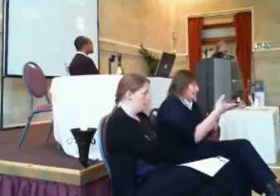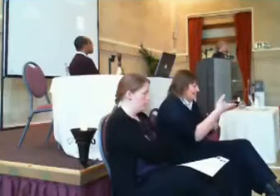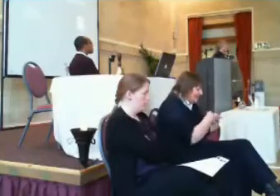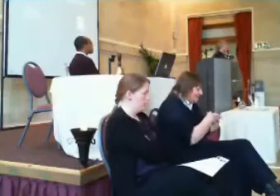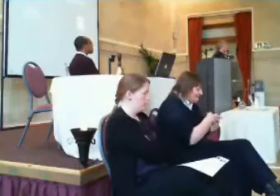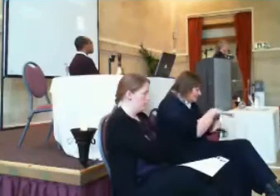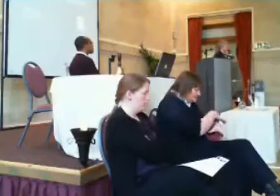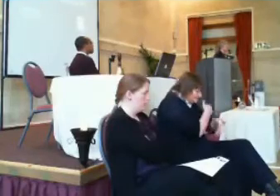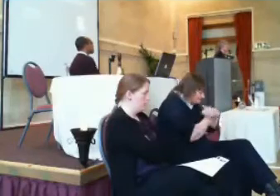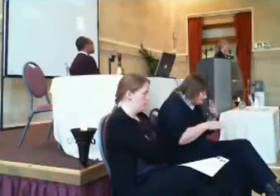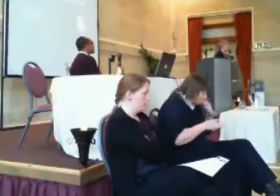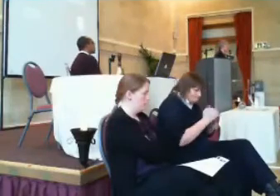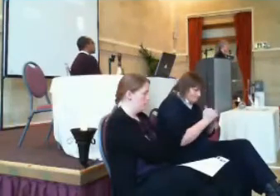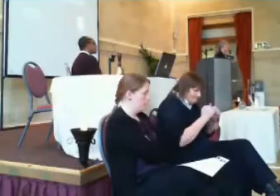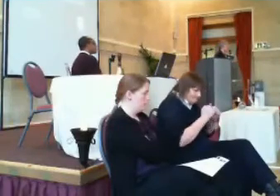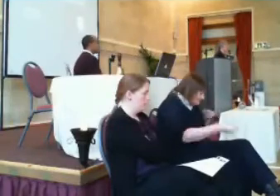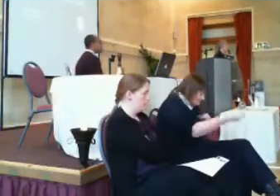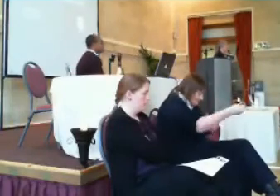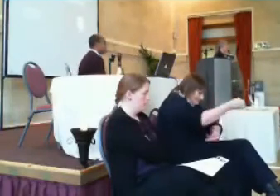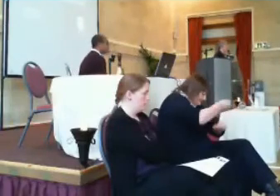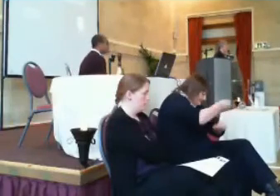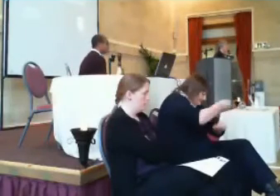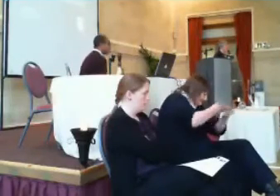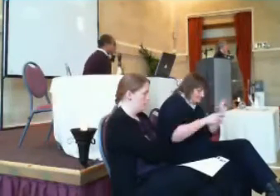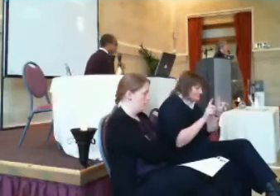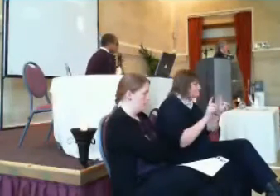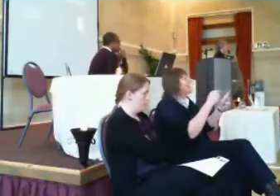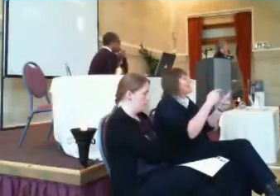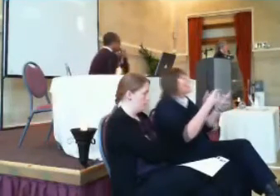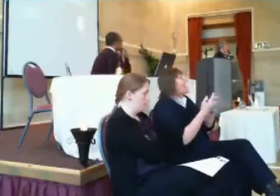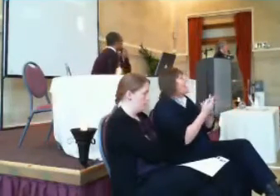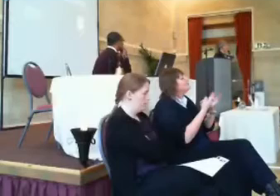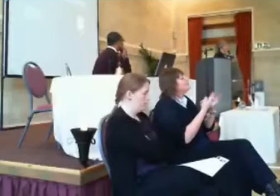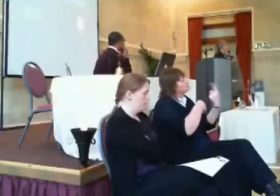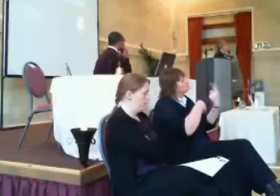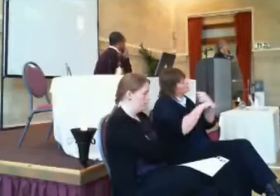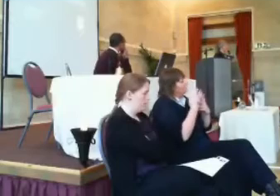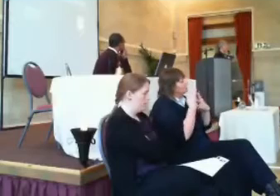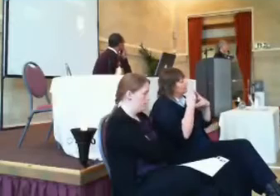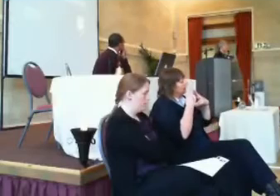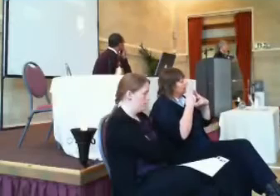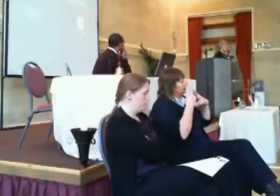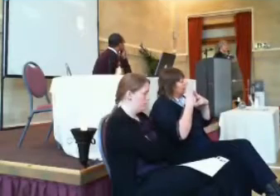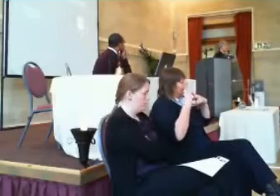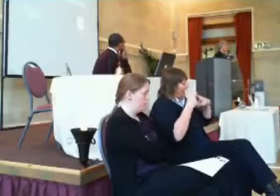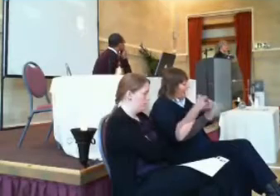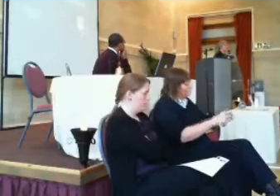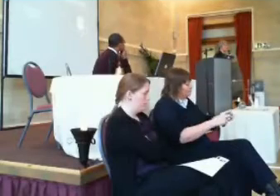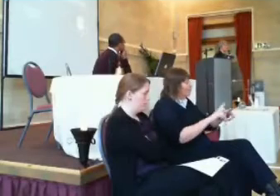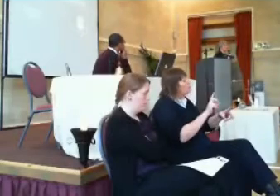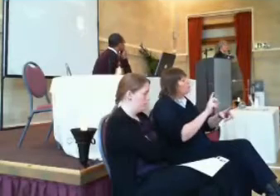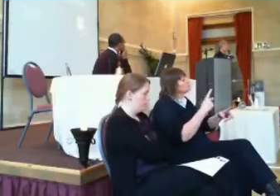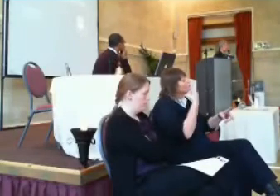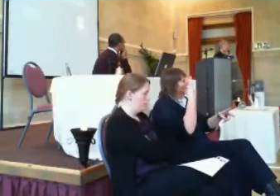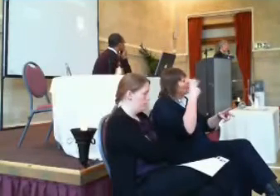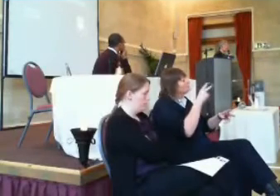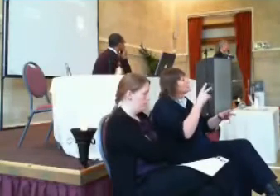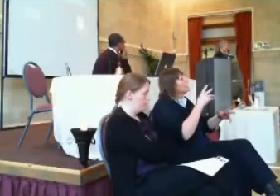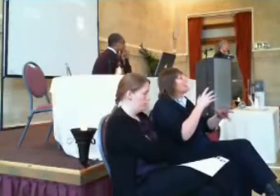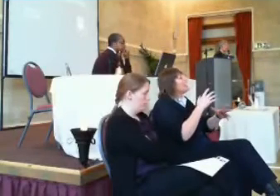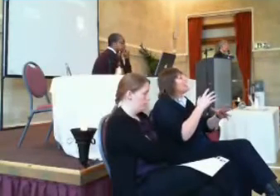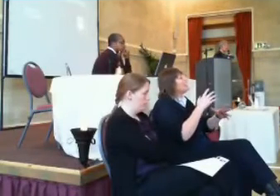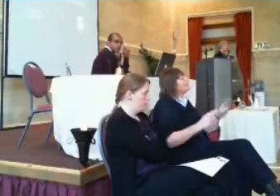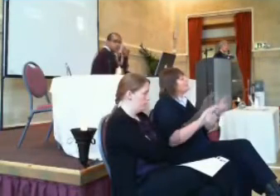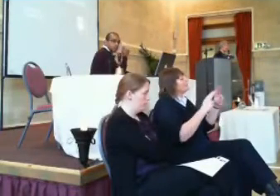table and looking at how we actually explore something which is called the pyramid of hatred. How does